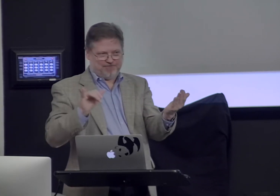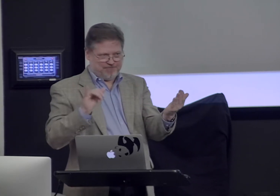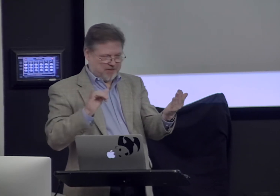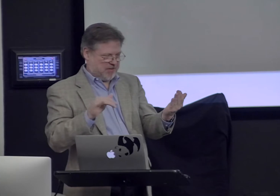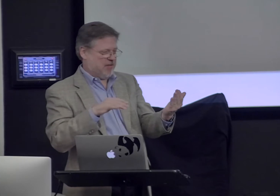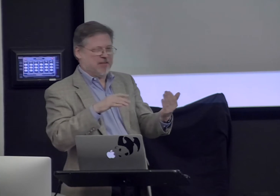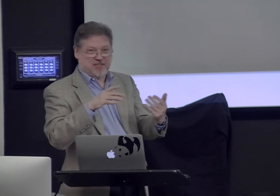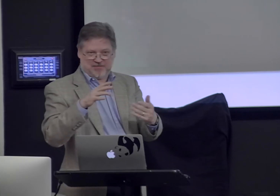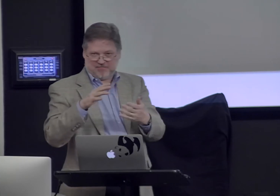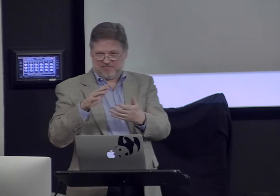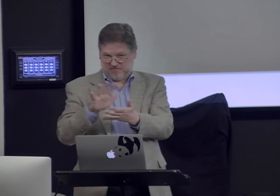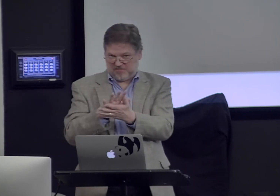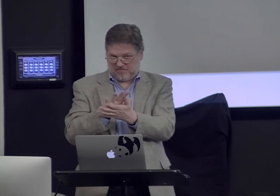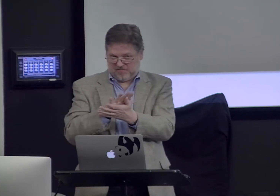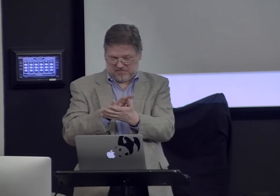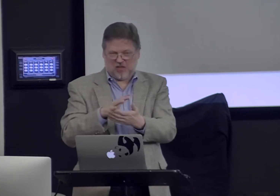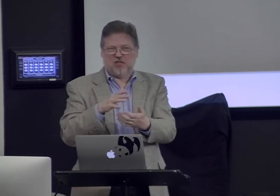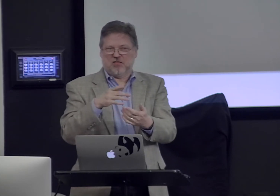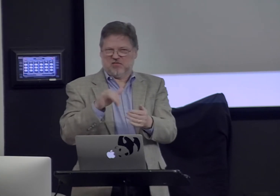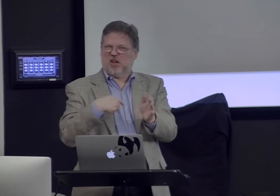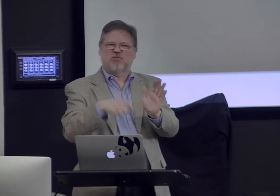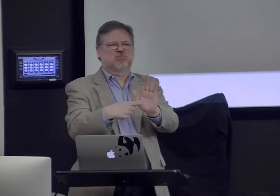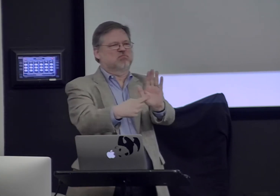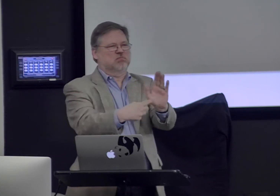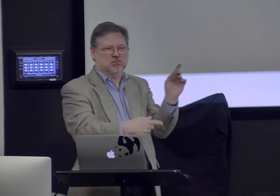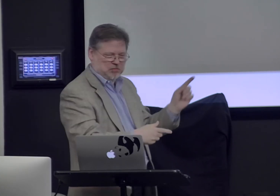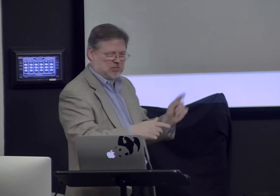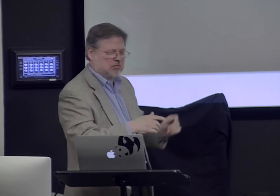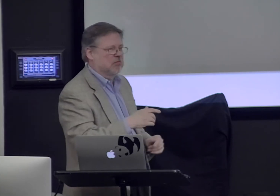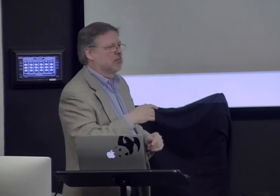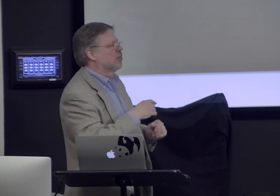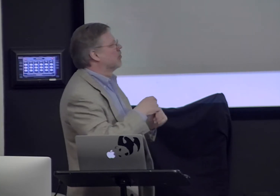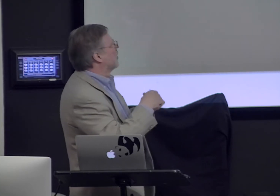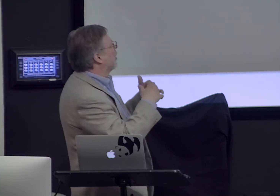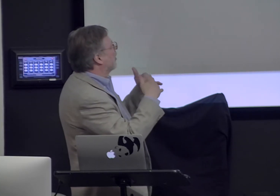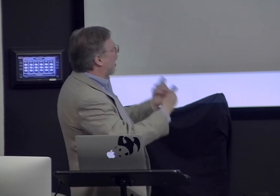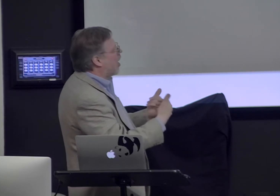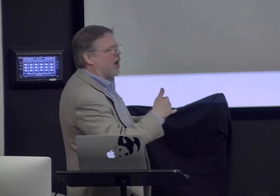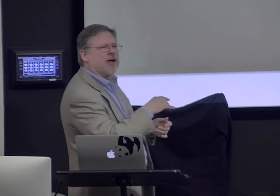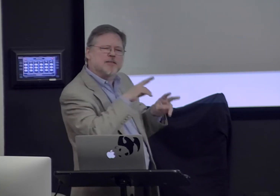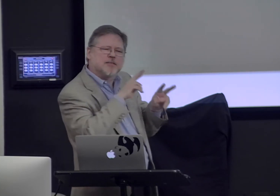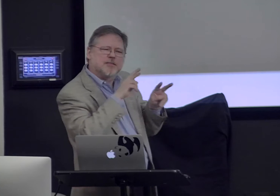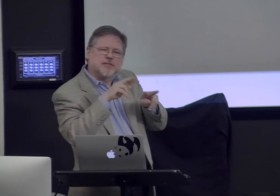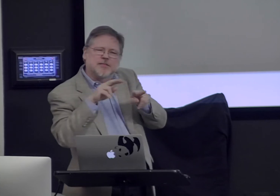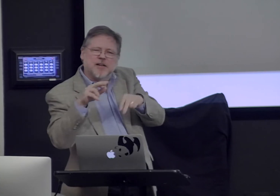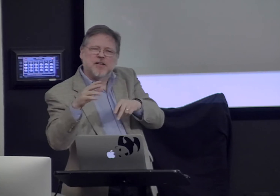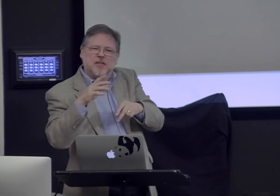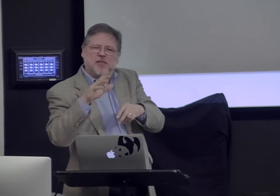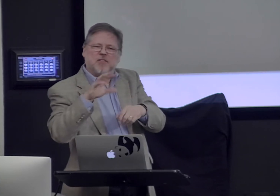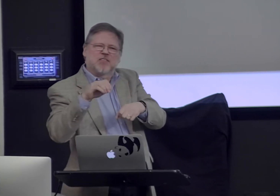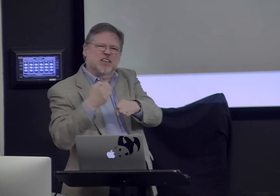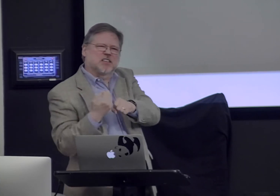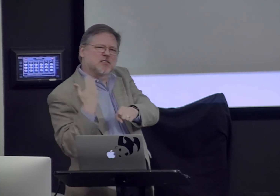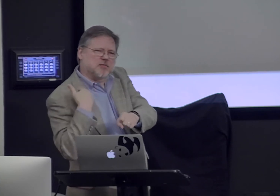Now, not only did having the books help us understand the films also helped us understand the books. Because, of